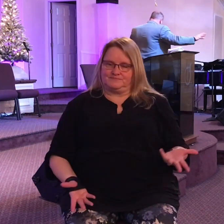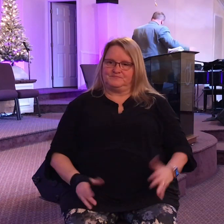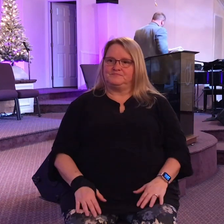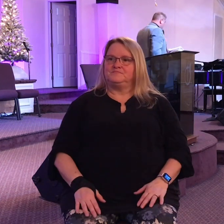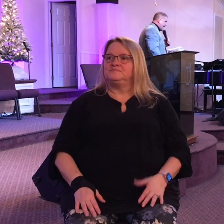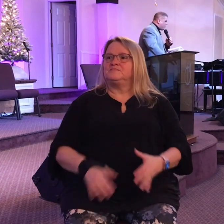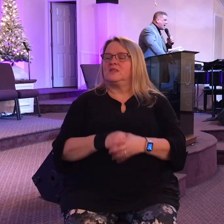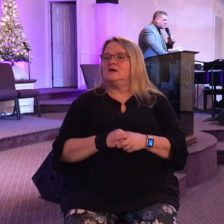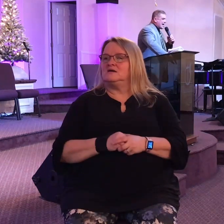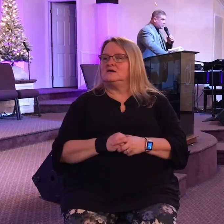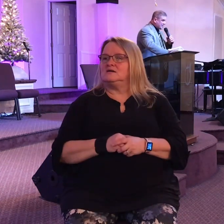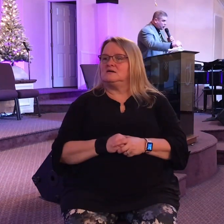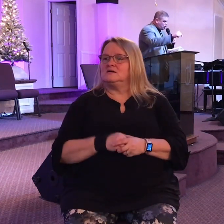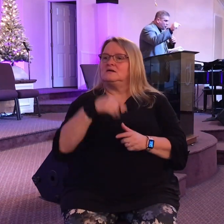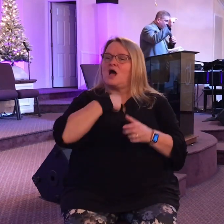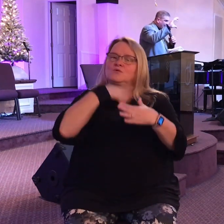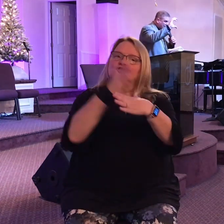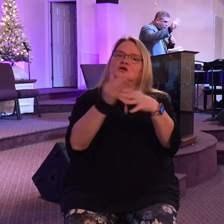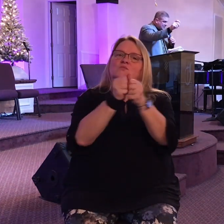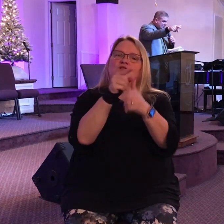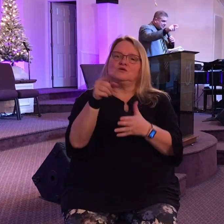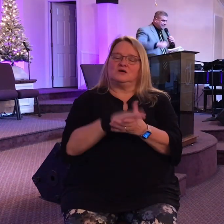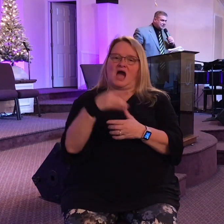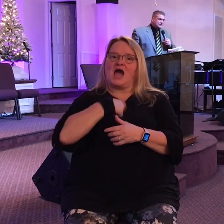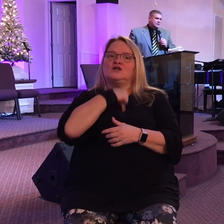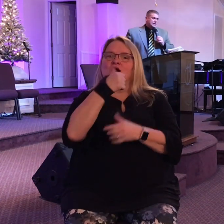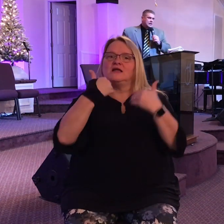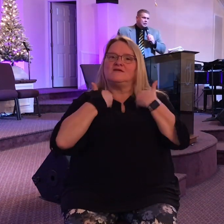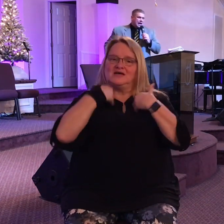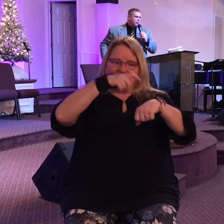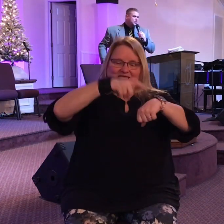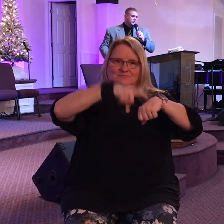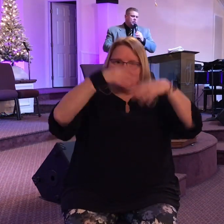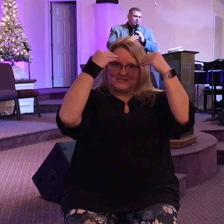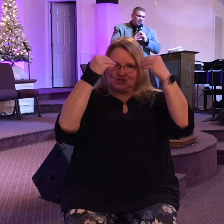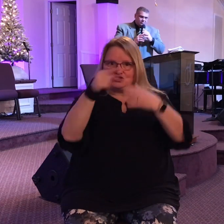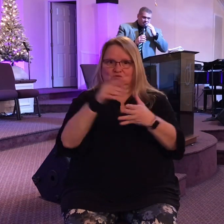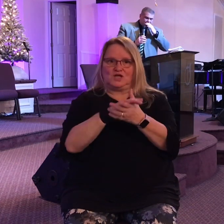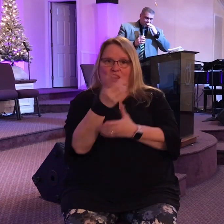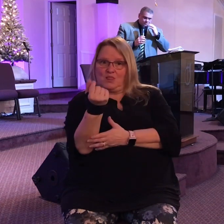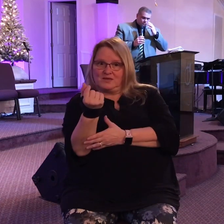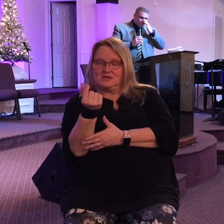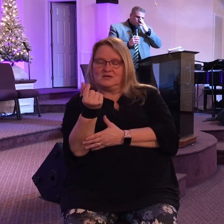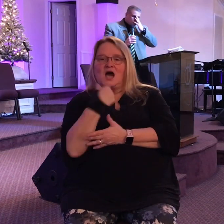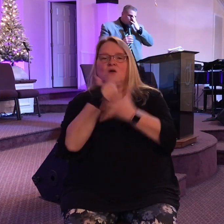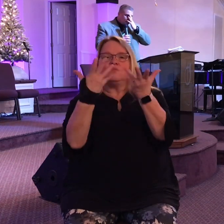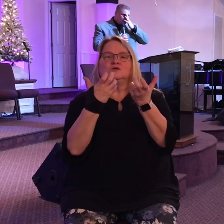Can I share something with you? I don't have time to teach you the intricacies of this, but I wanted to include it in this message.